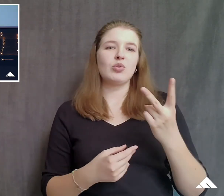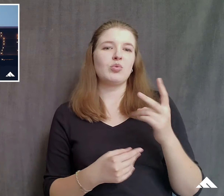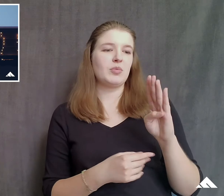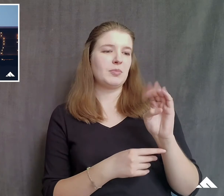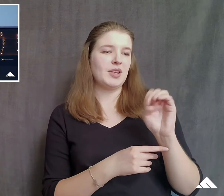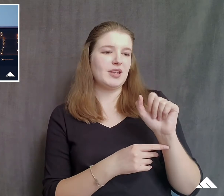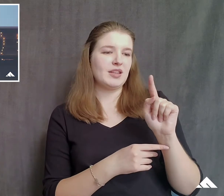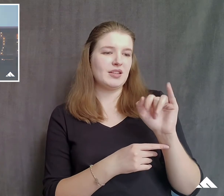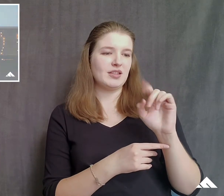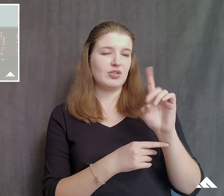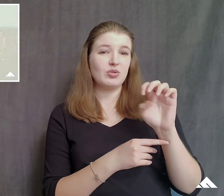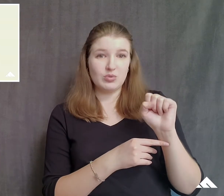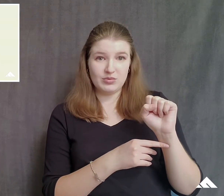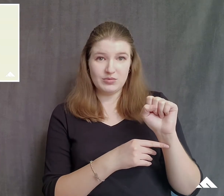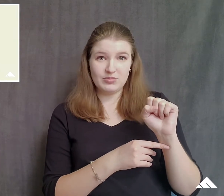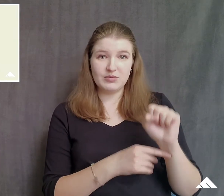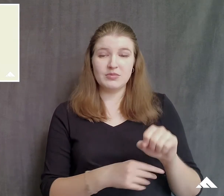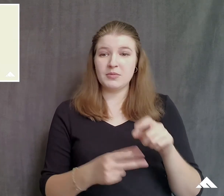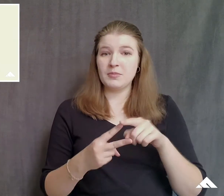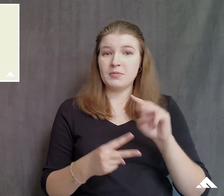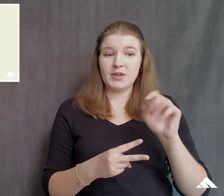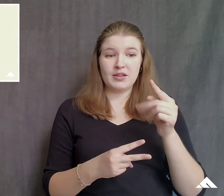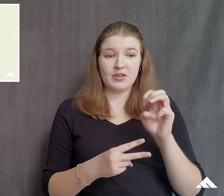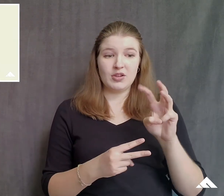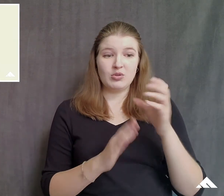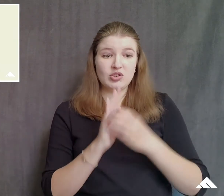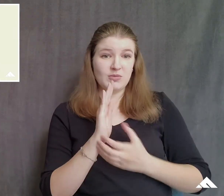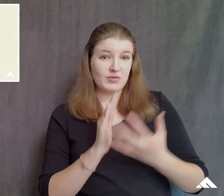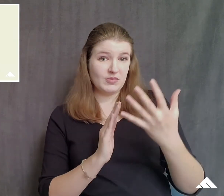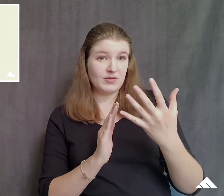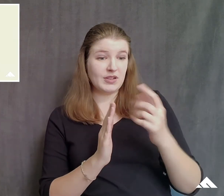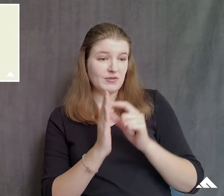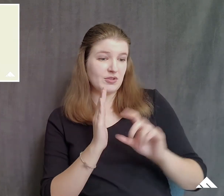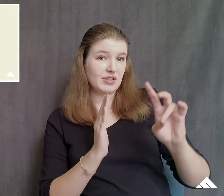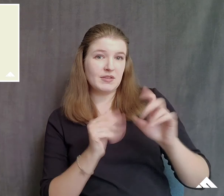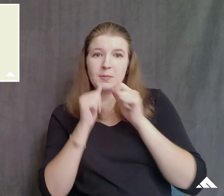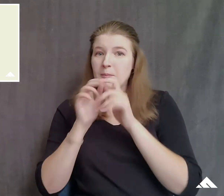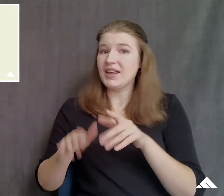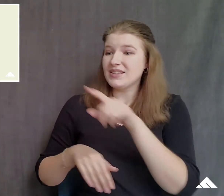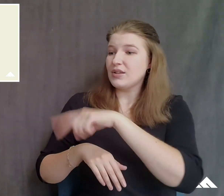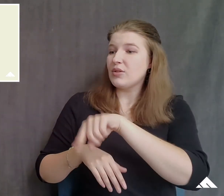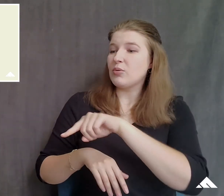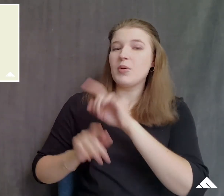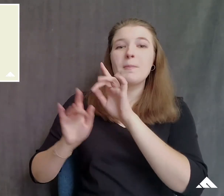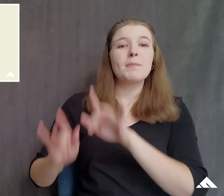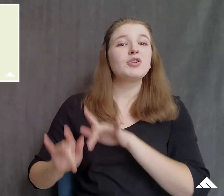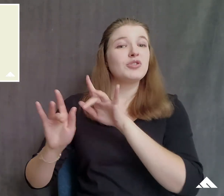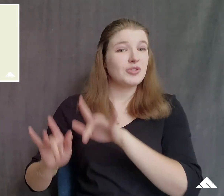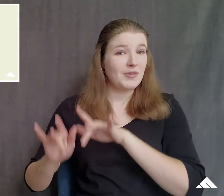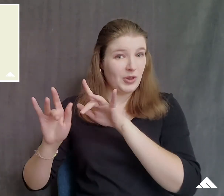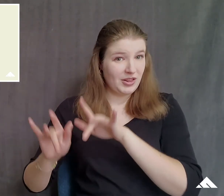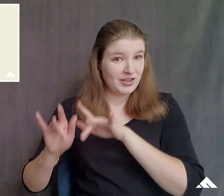you can look at them in your Bibles. Matthew 5, 7, blessed are the merciful. You see that? Blessed are